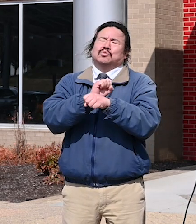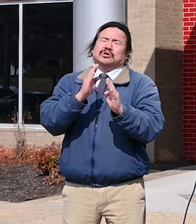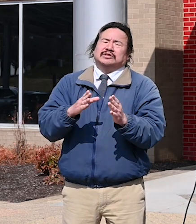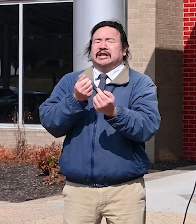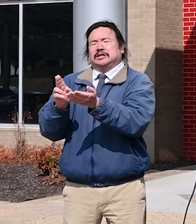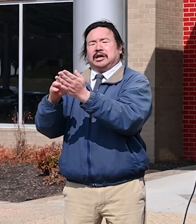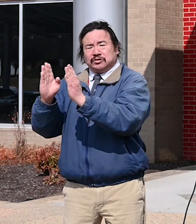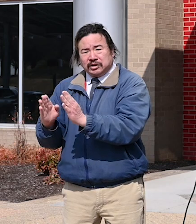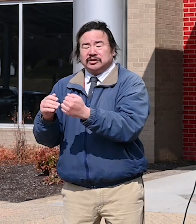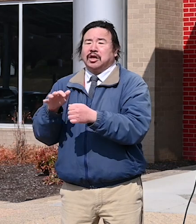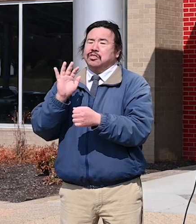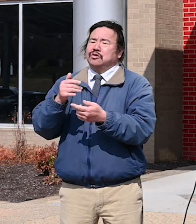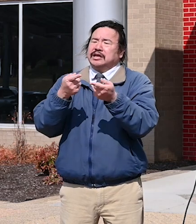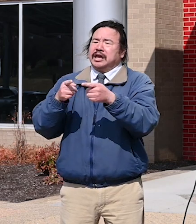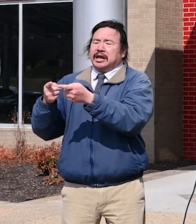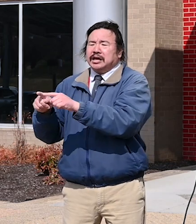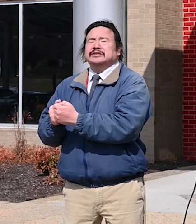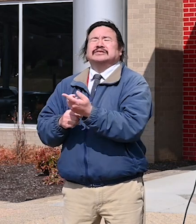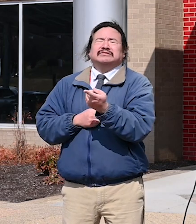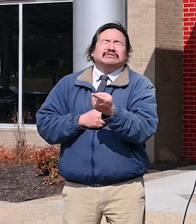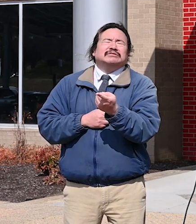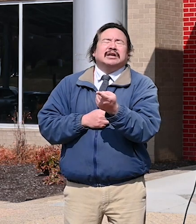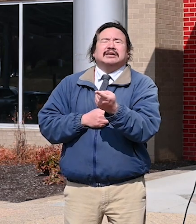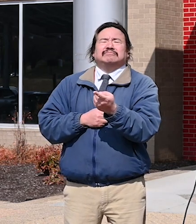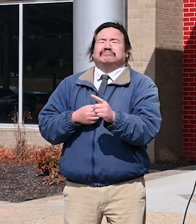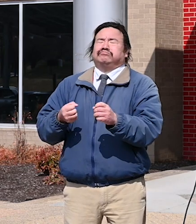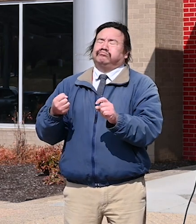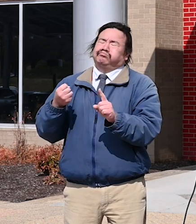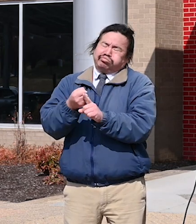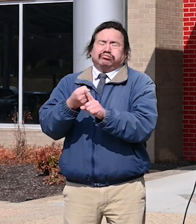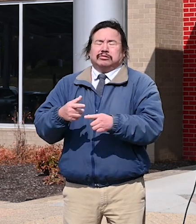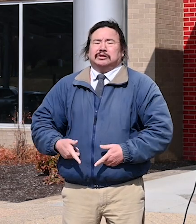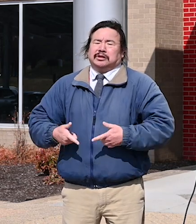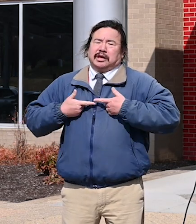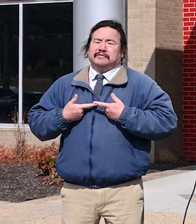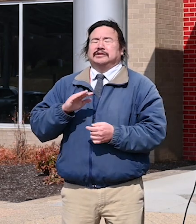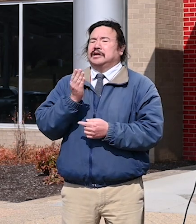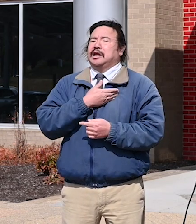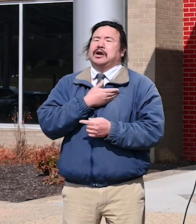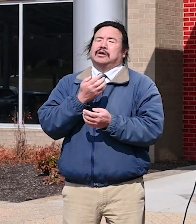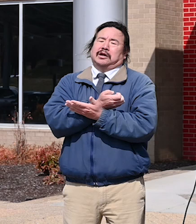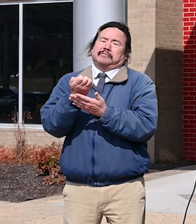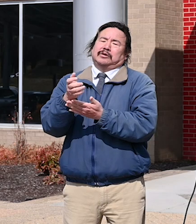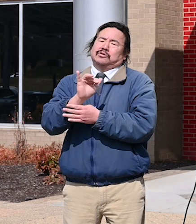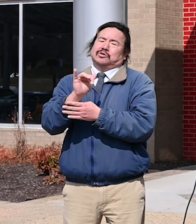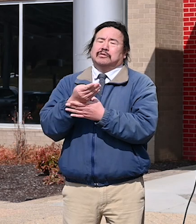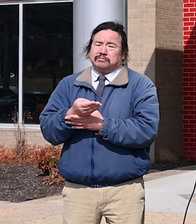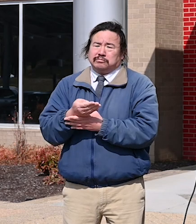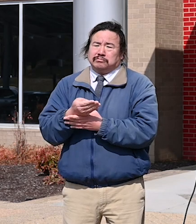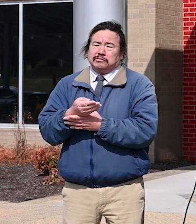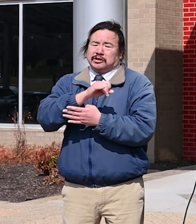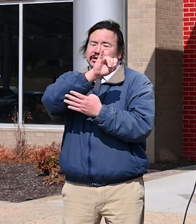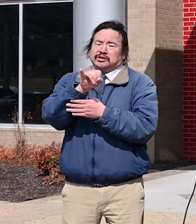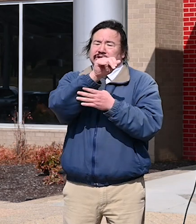contractors. These actions have disrupted lives and disrupted our economy. The